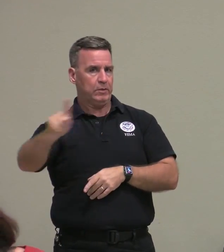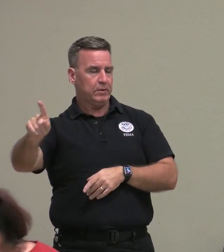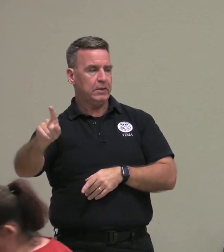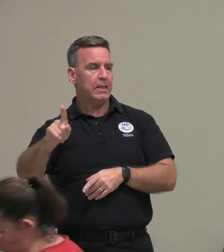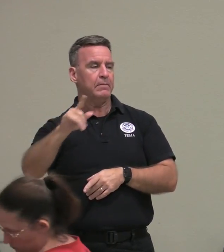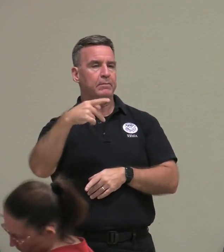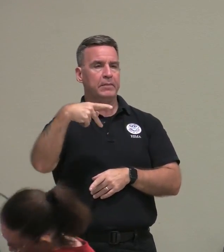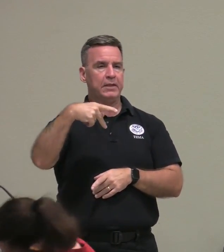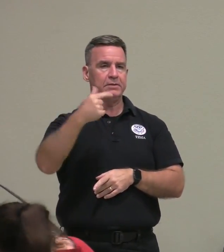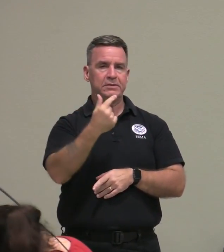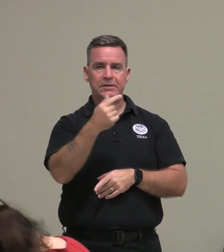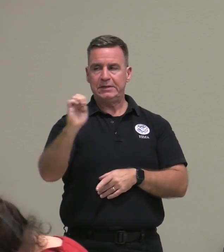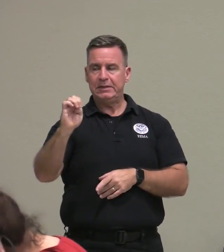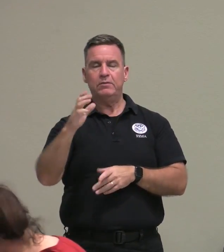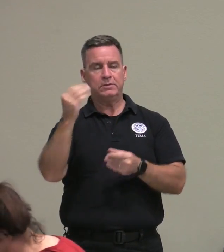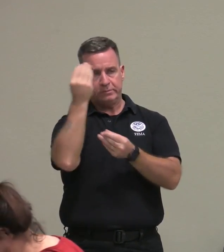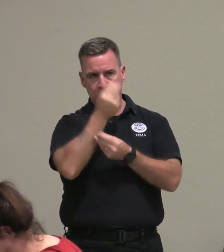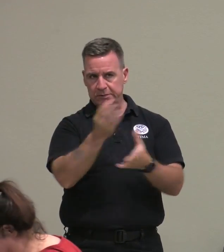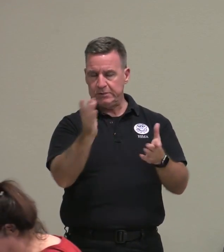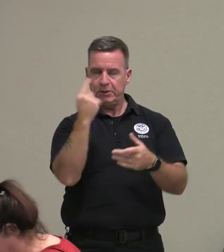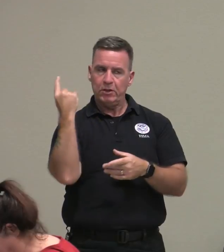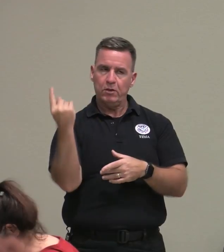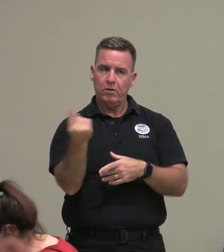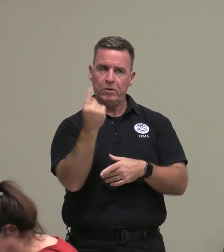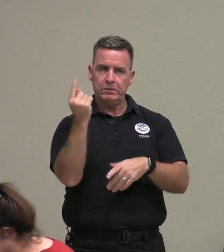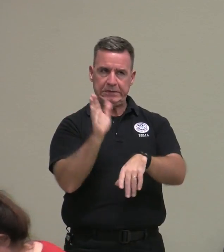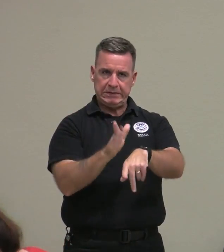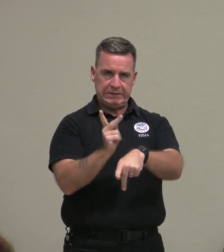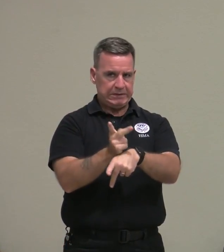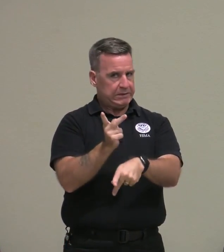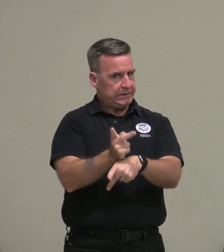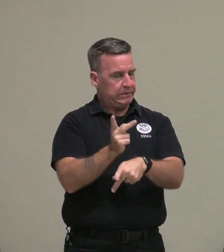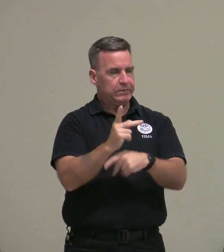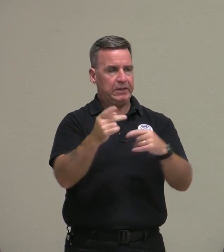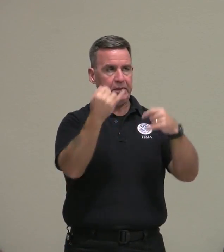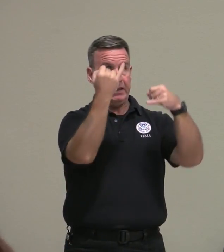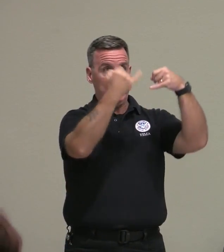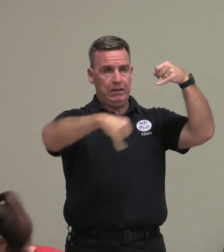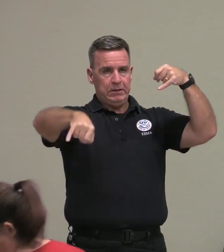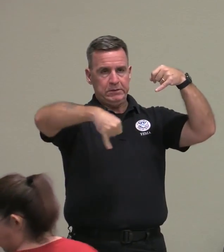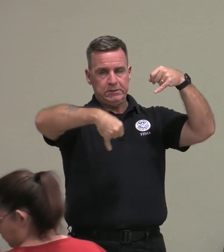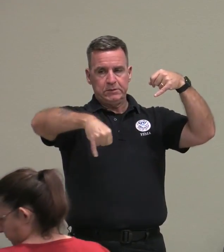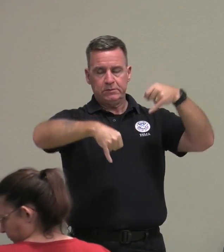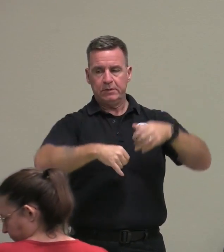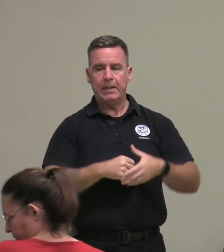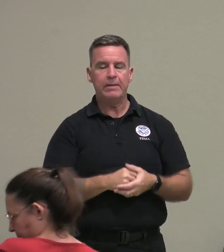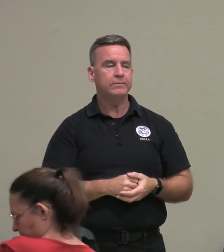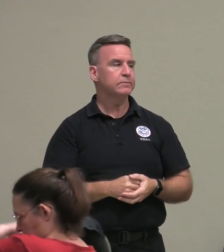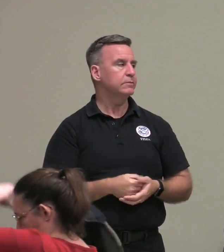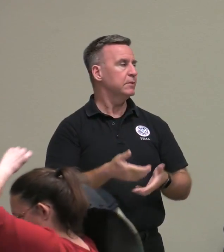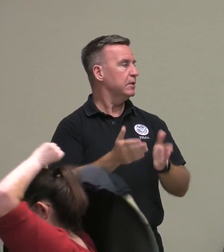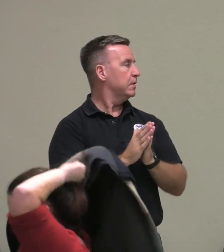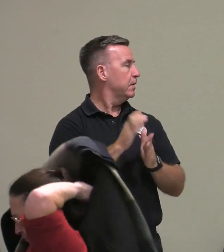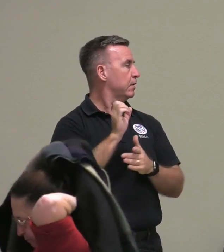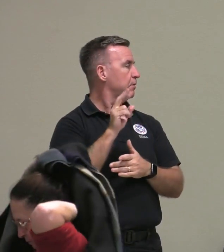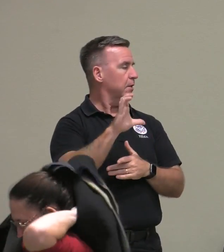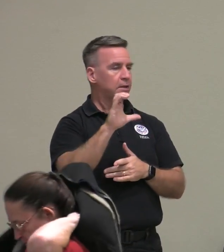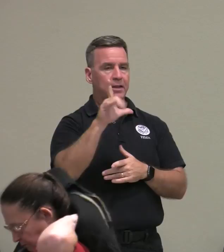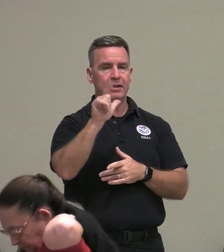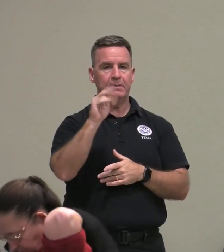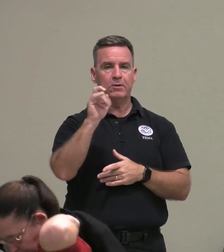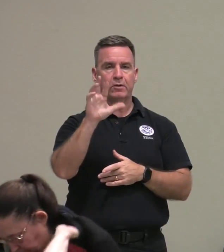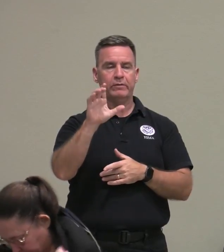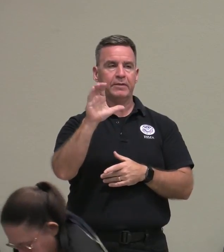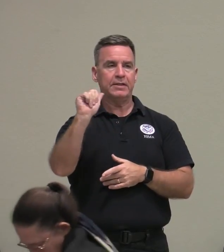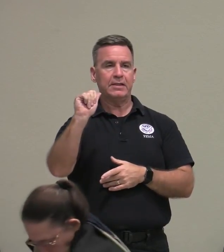So PG&E wants to reiterate that you should always be very cautious of downed power lines. I'm going to ask Eric Lamoureux from